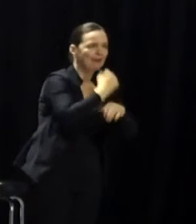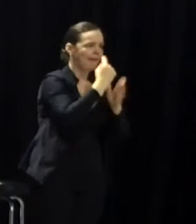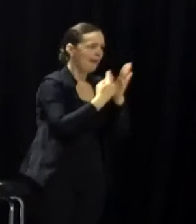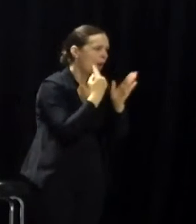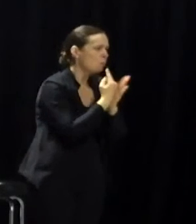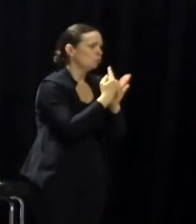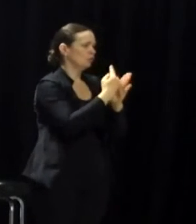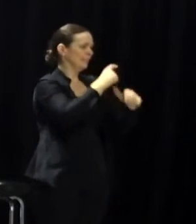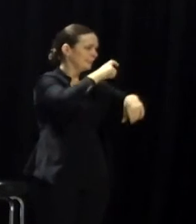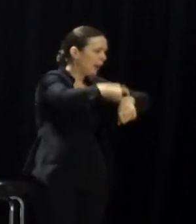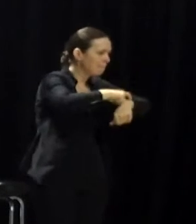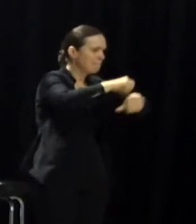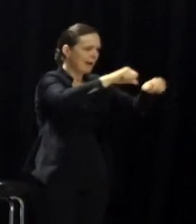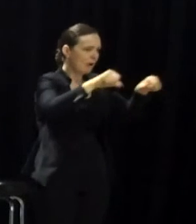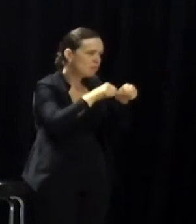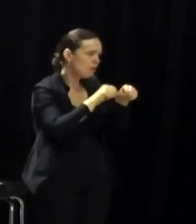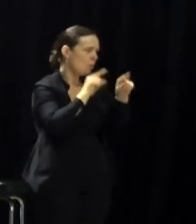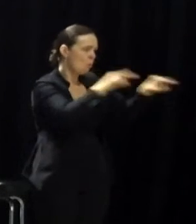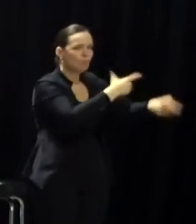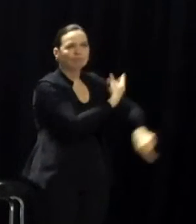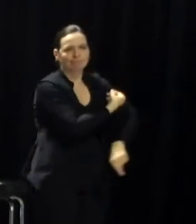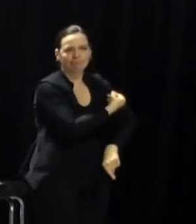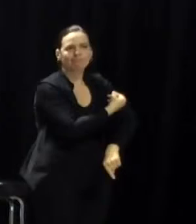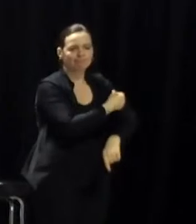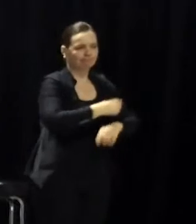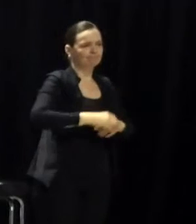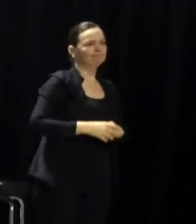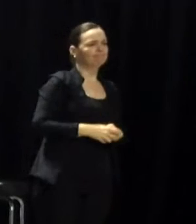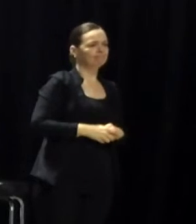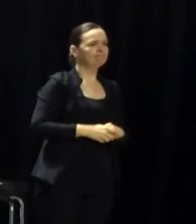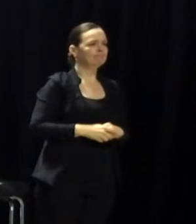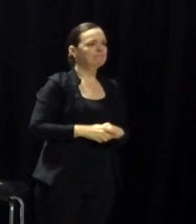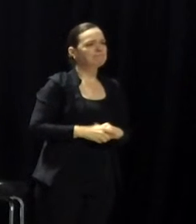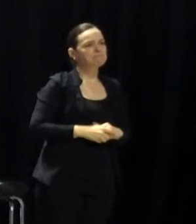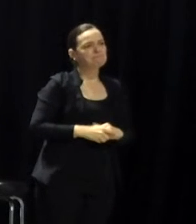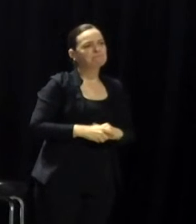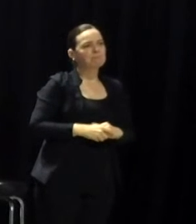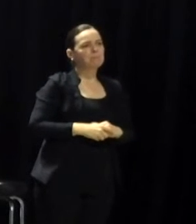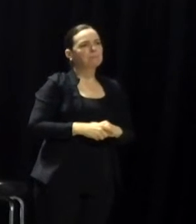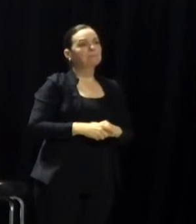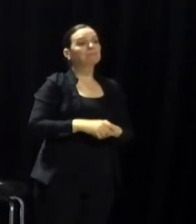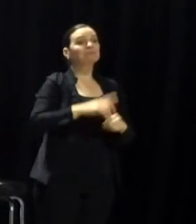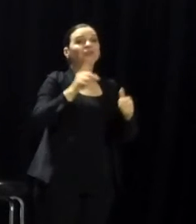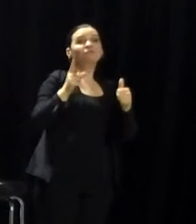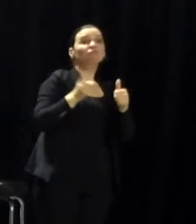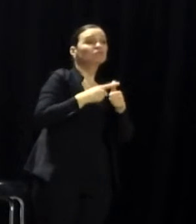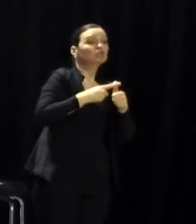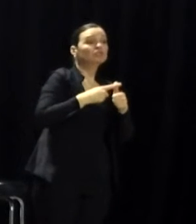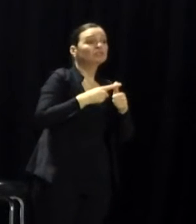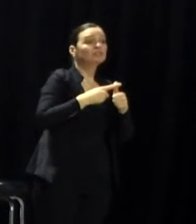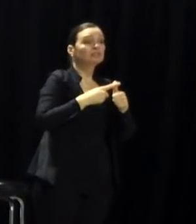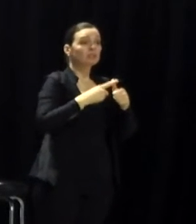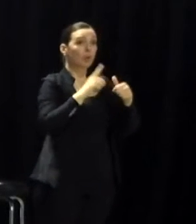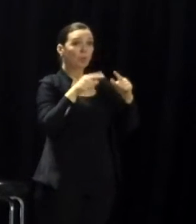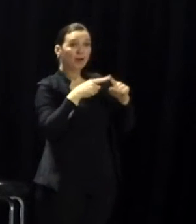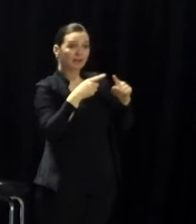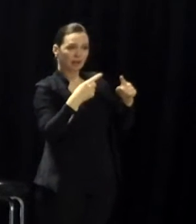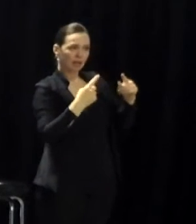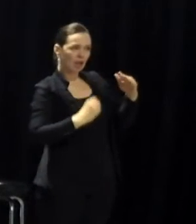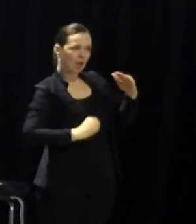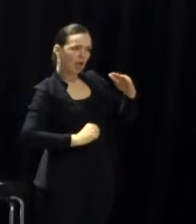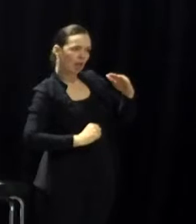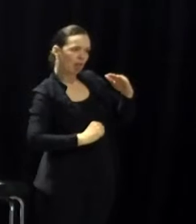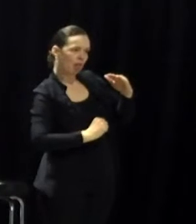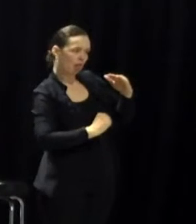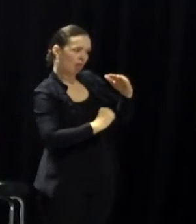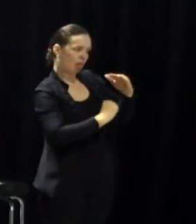Once we've exhausted that capacity, we will open up a second pod in the community, and then we will open up